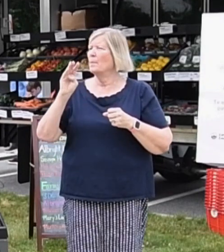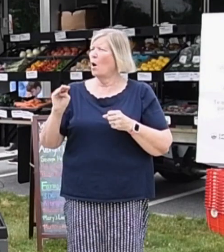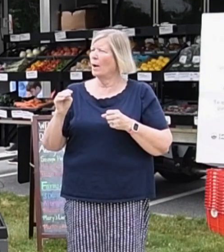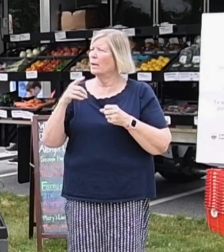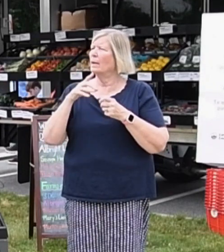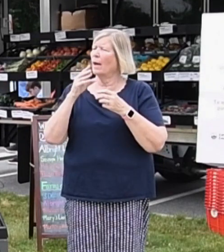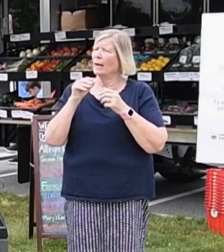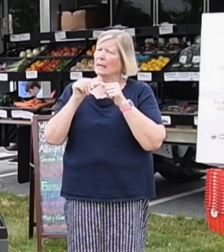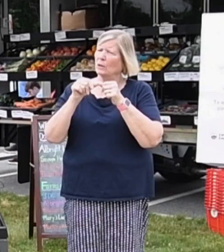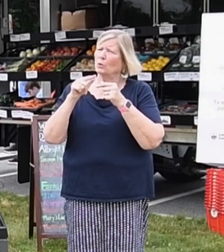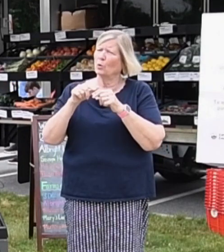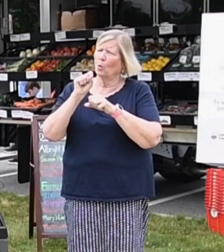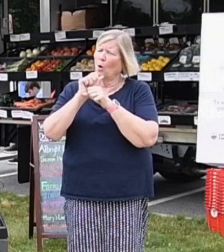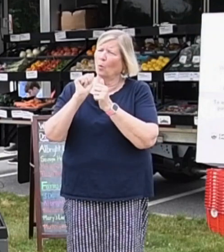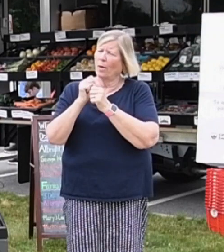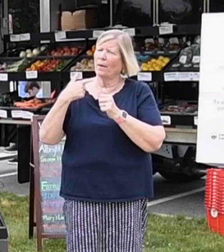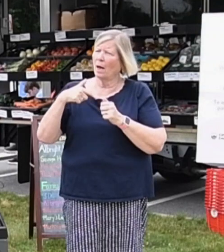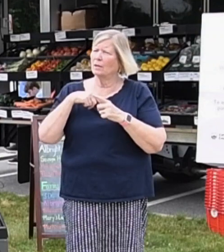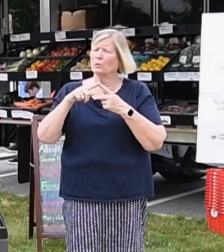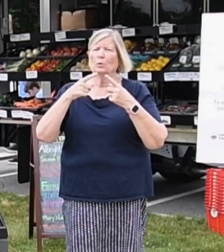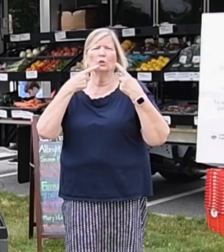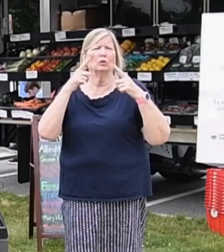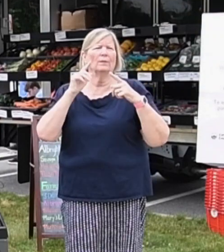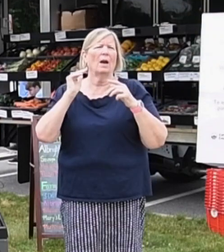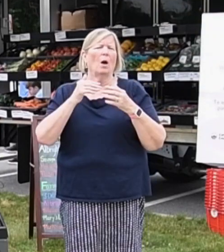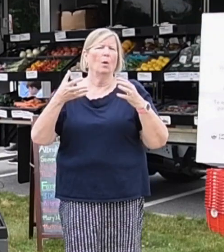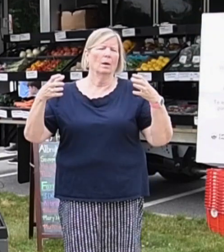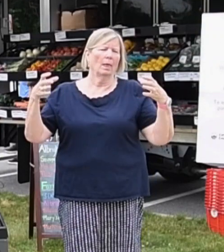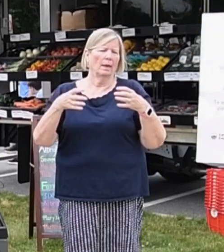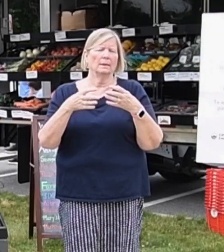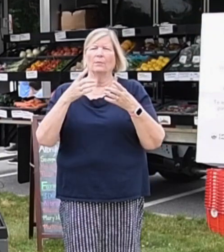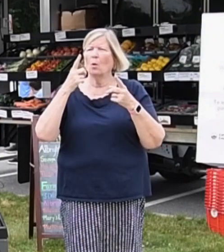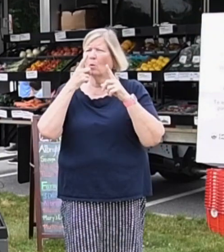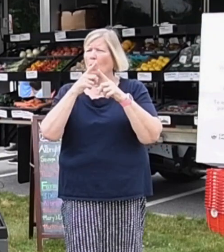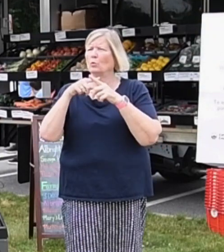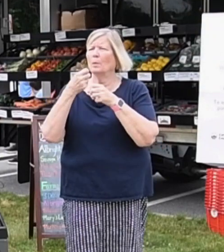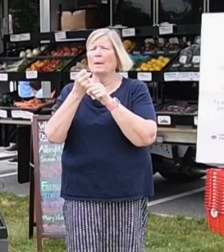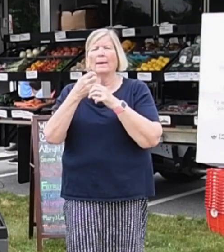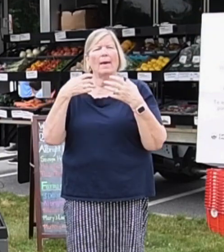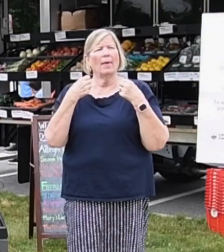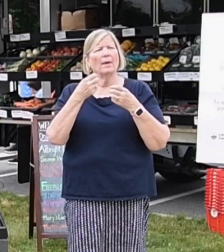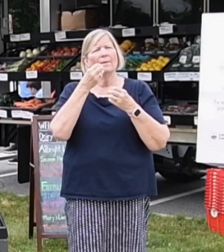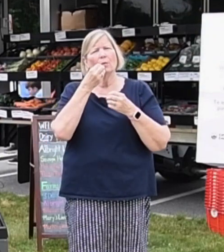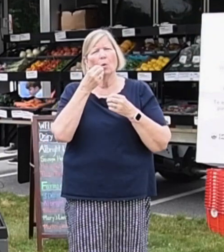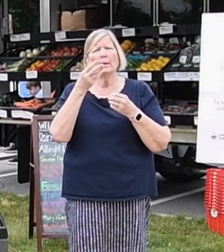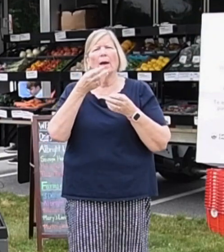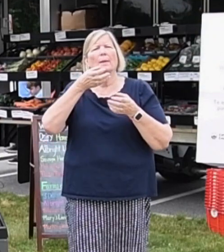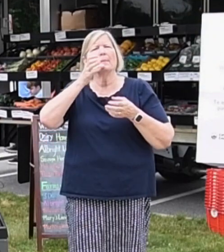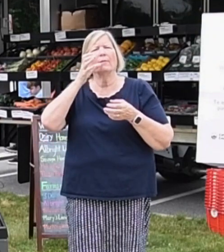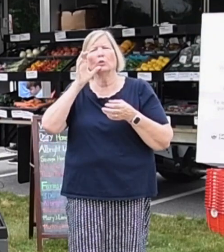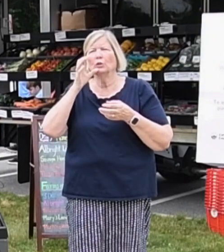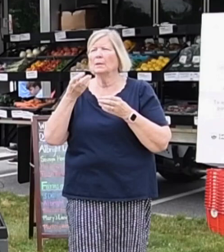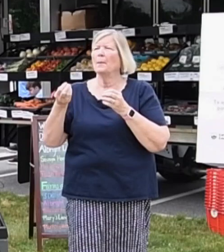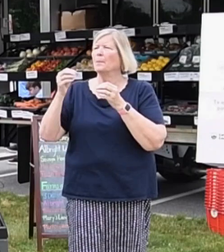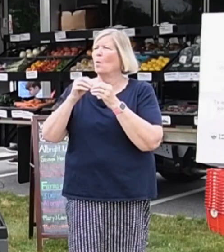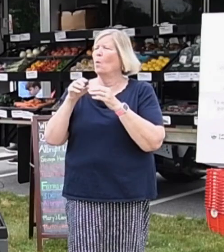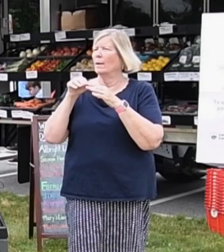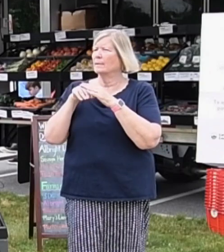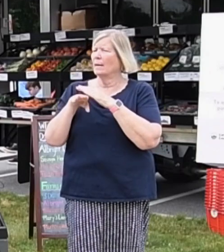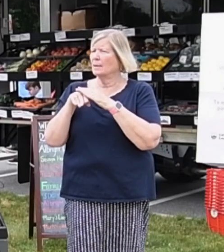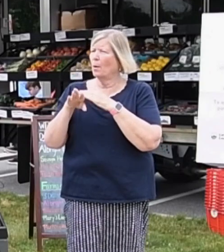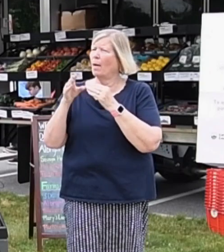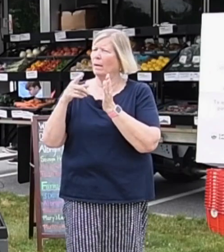to collaborate with us to achieve our collective goals of making healthy food and beverages more accessible